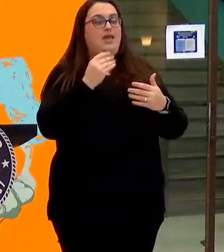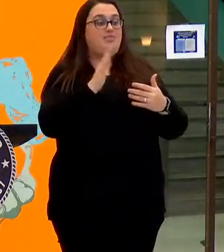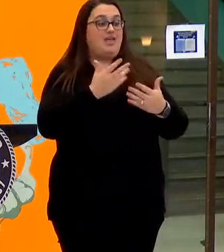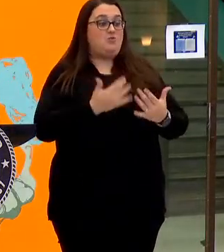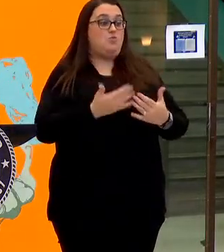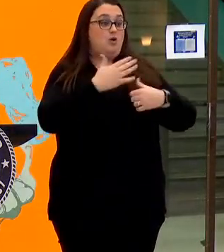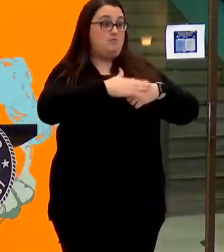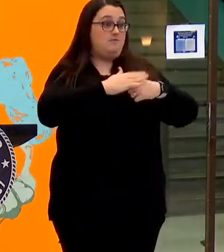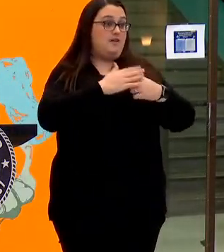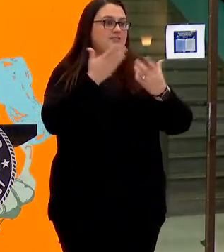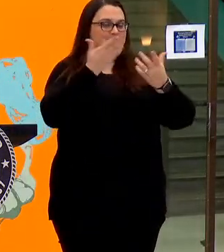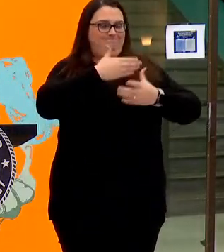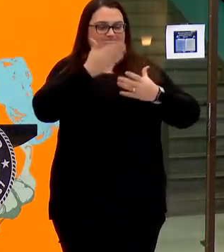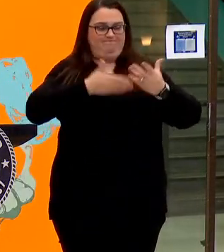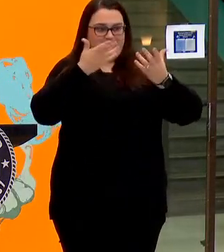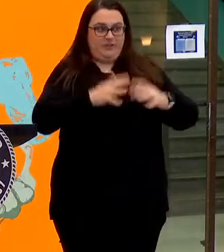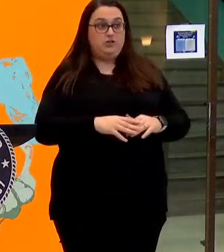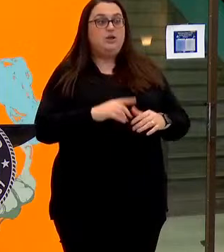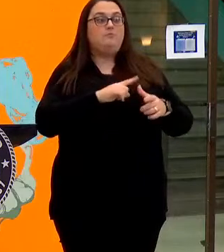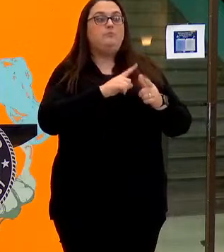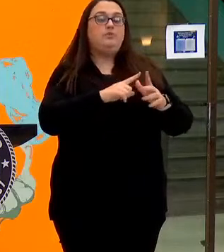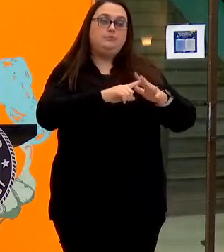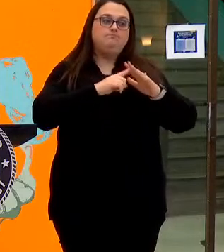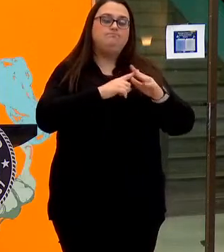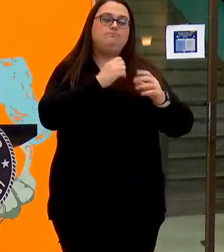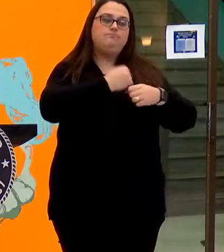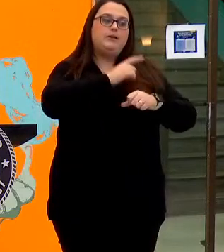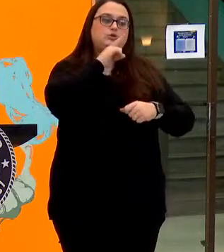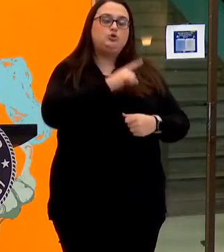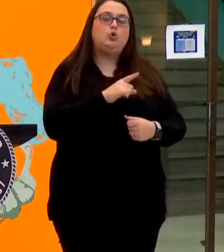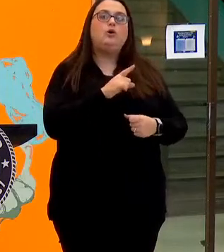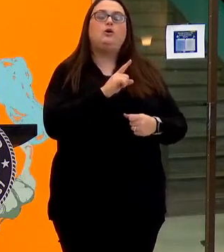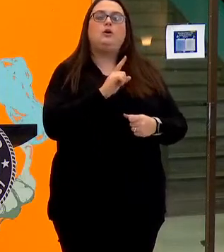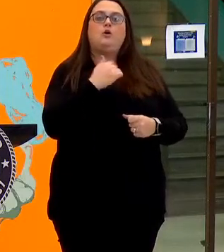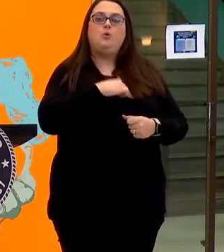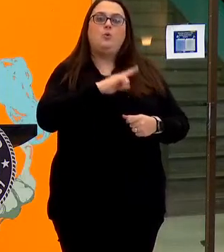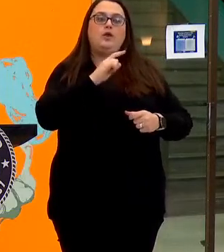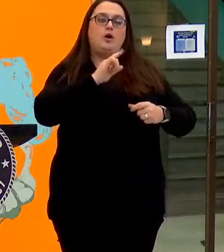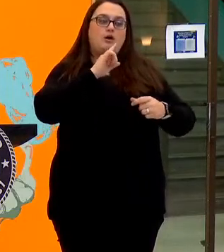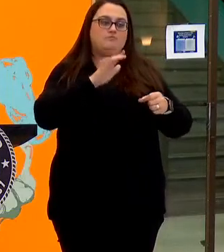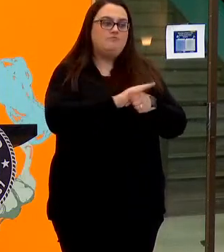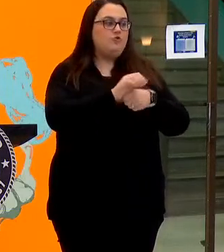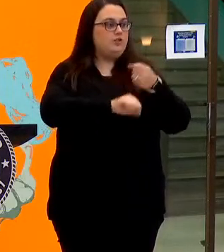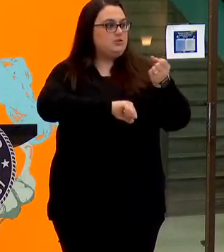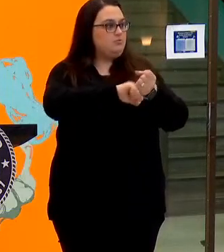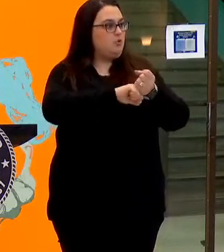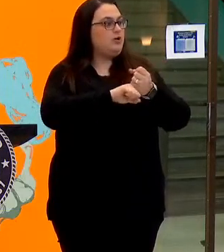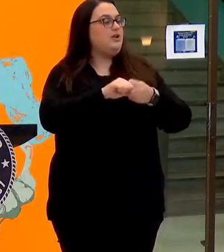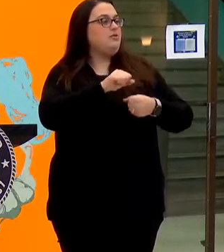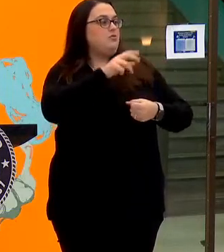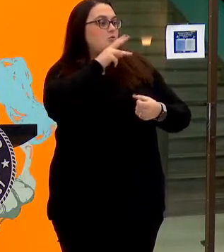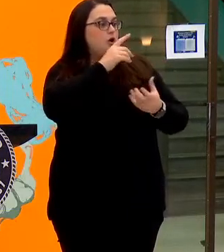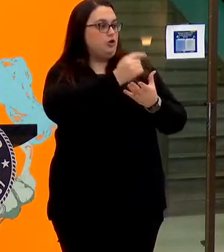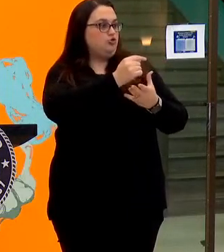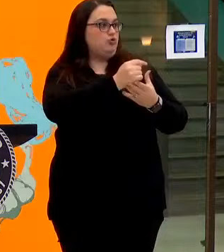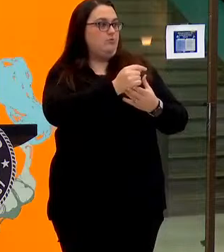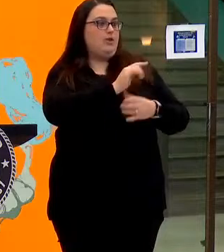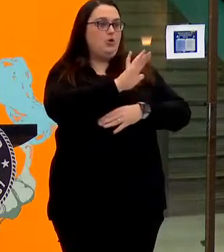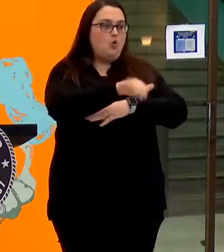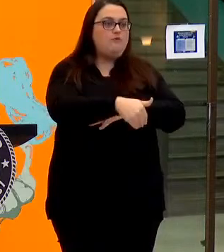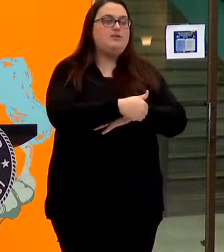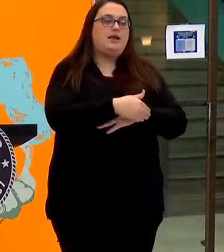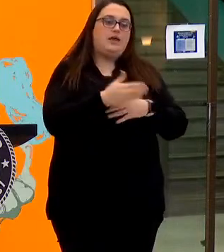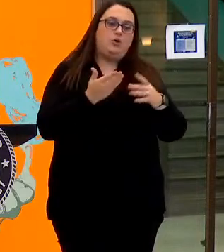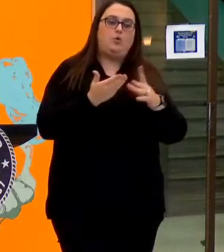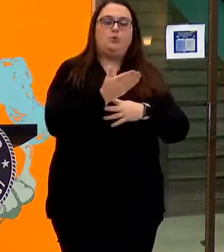the boiled water advisory, and then ensuring that we are fully supporting the water treatment plant operation tonight and can get through